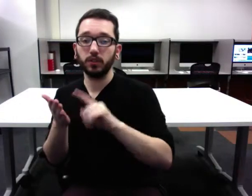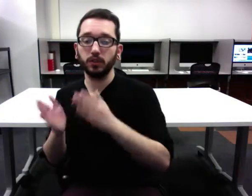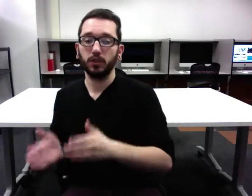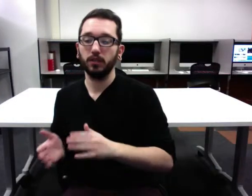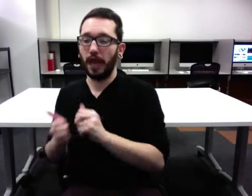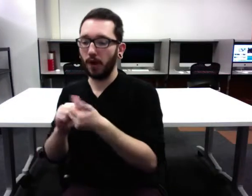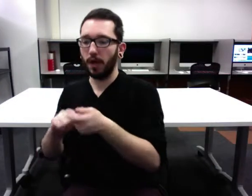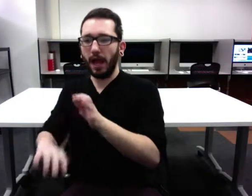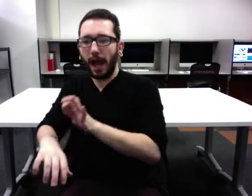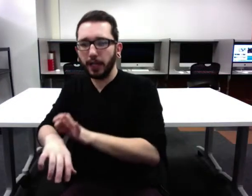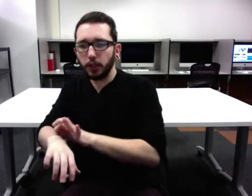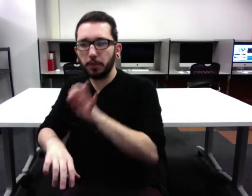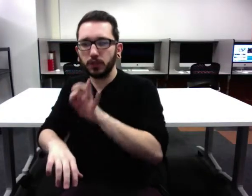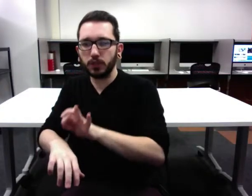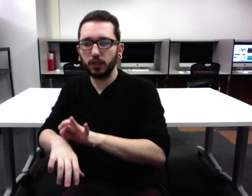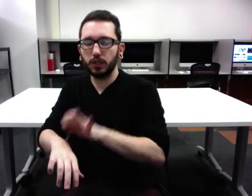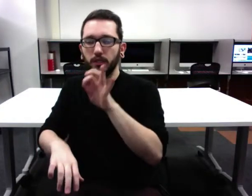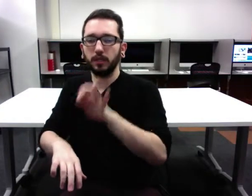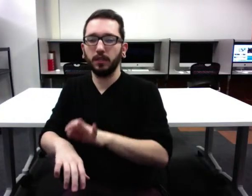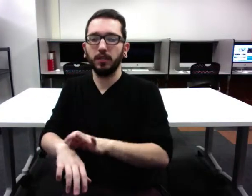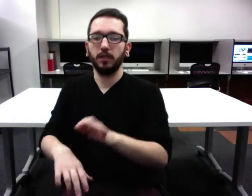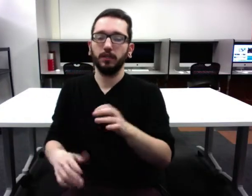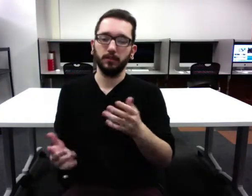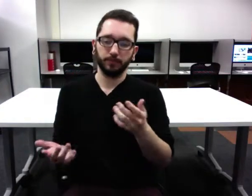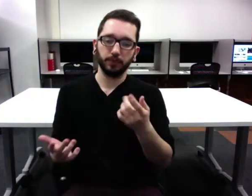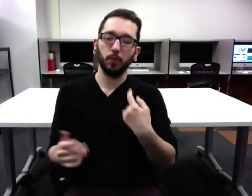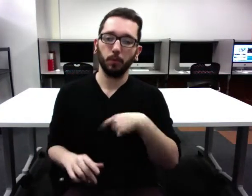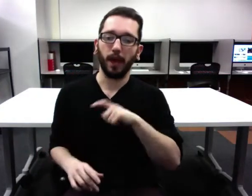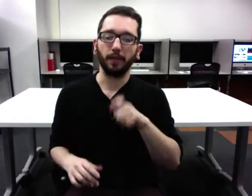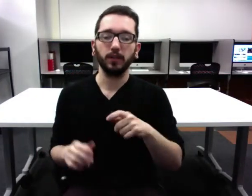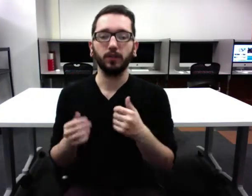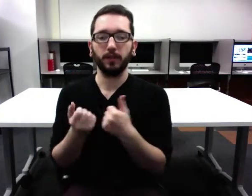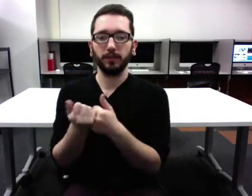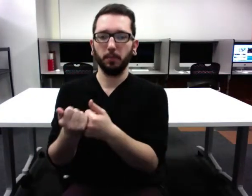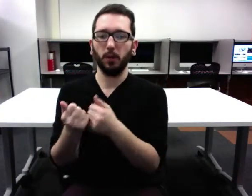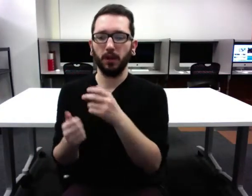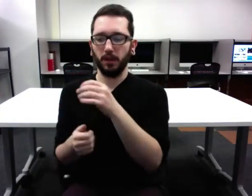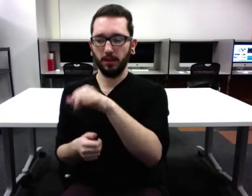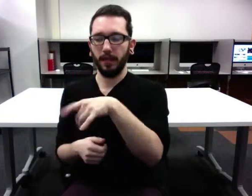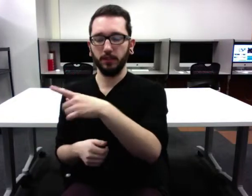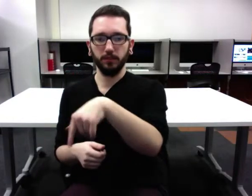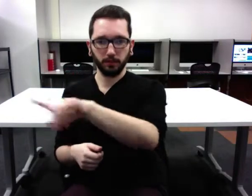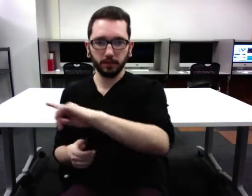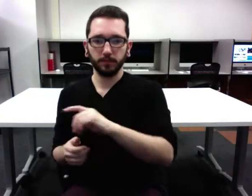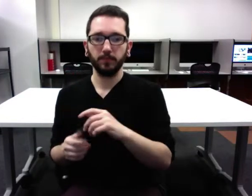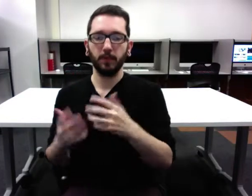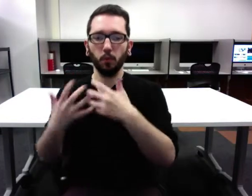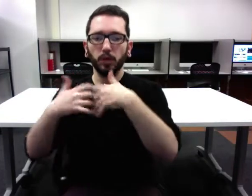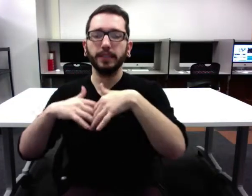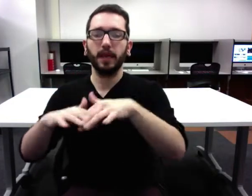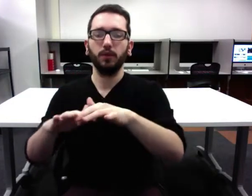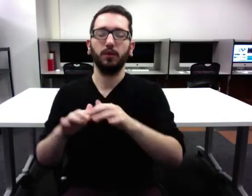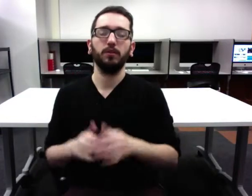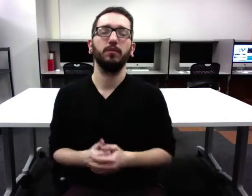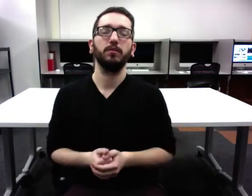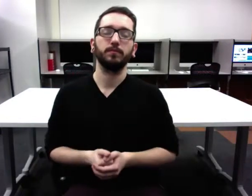placebo acupuncture. So many of our grants are these partnerships between CAM investigators and conventional investigators. Like